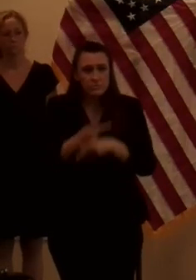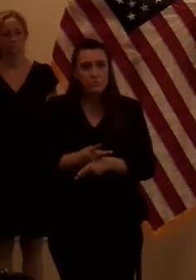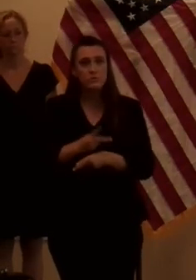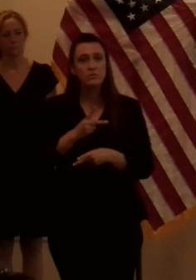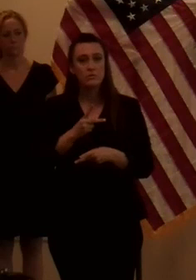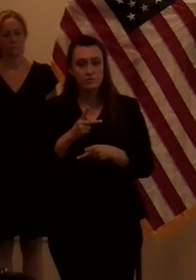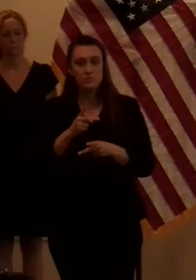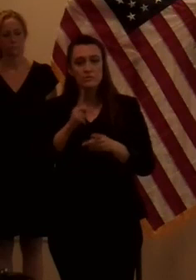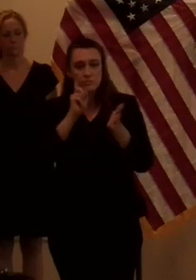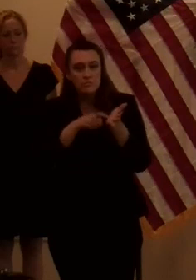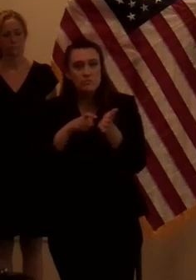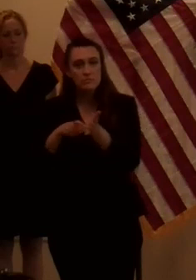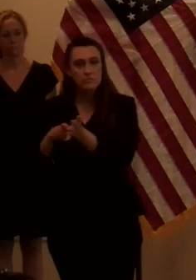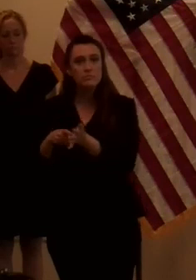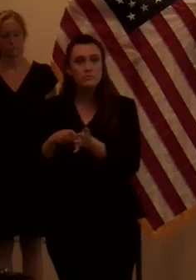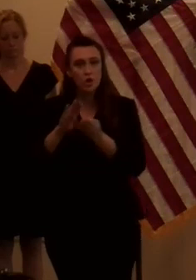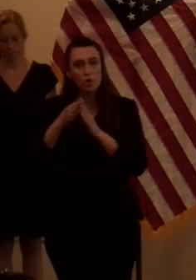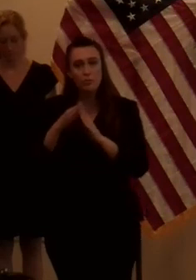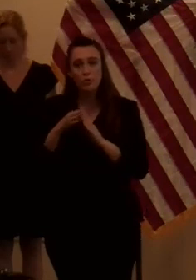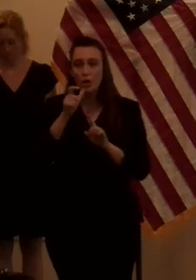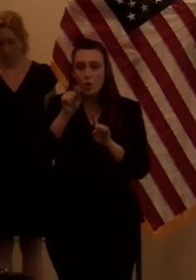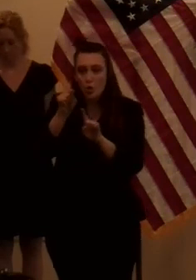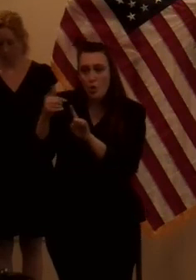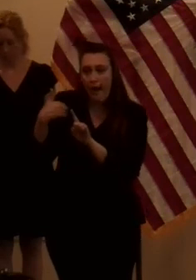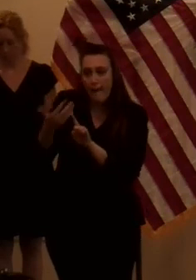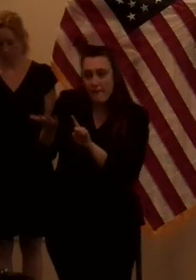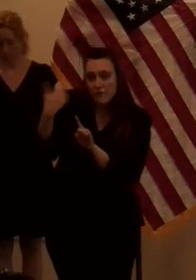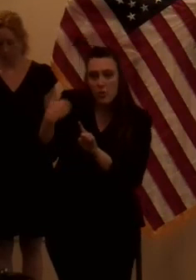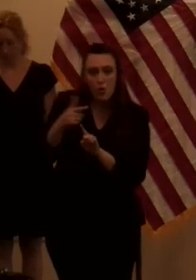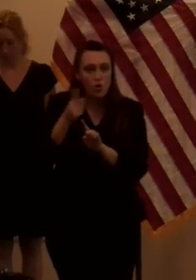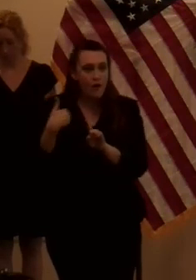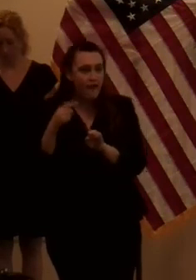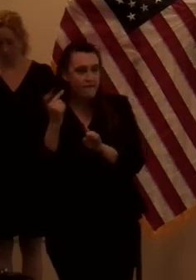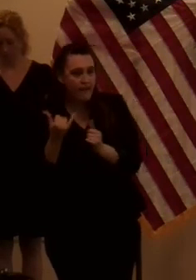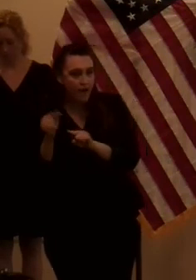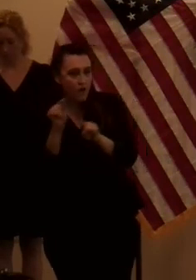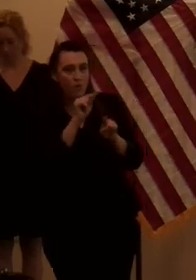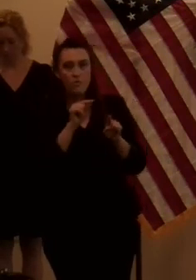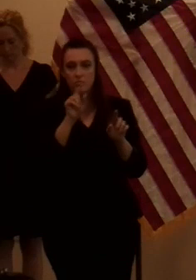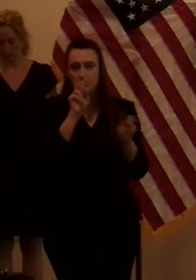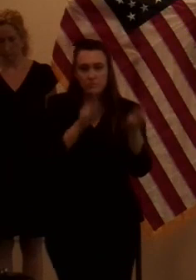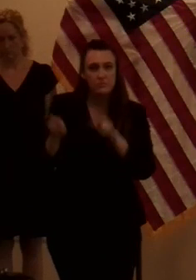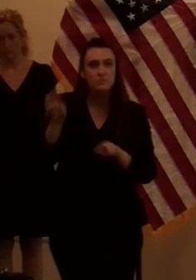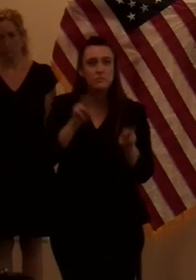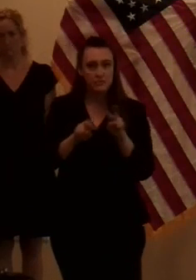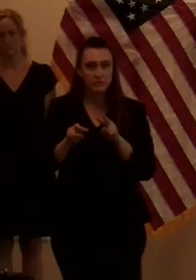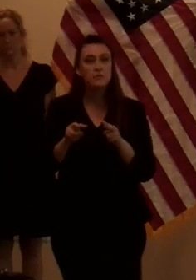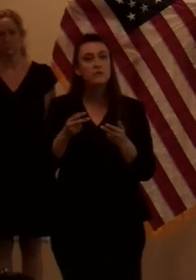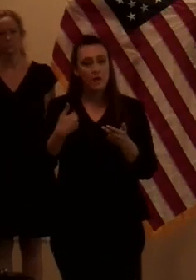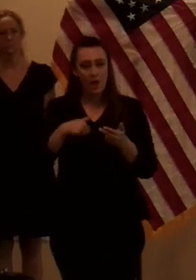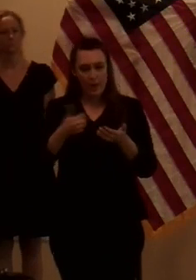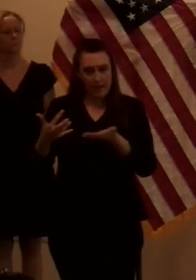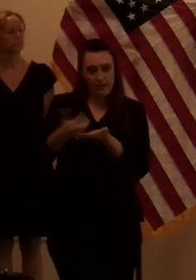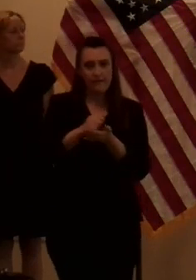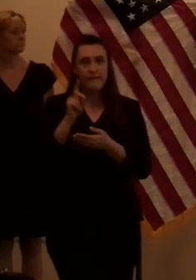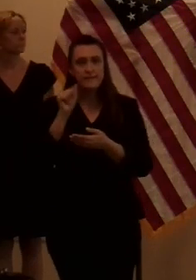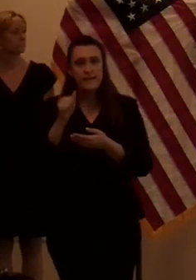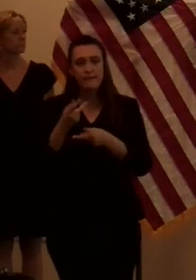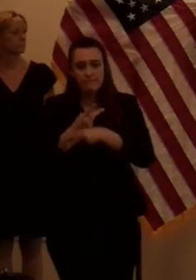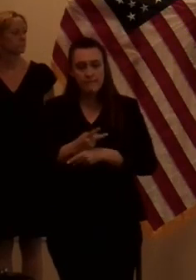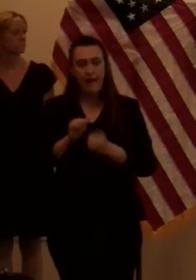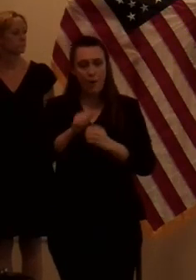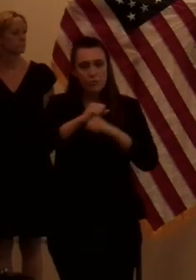to identifying community exposure, helping us make decisions about how we protect our citizens and getting us to the